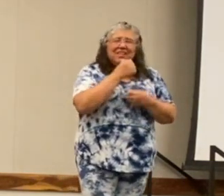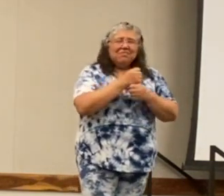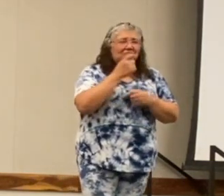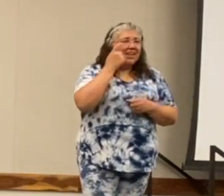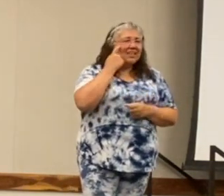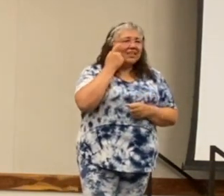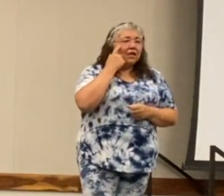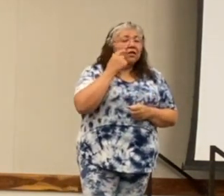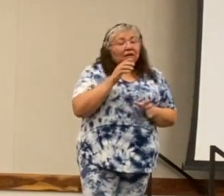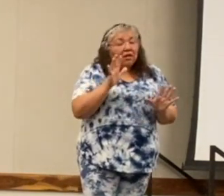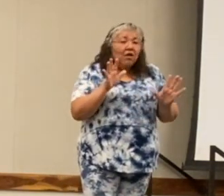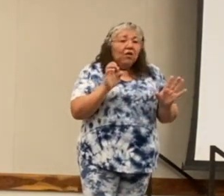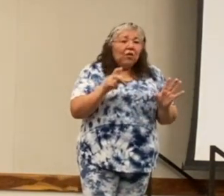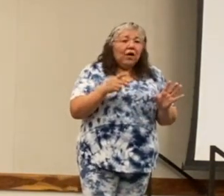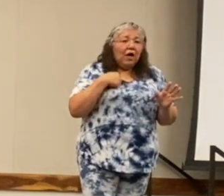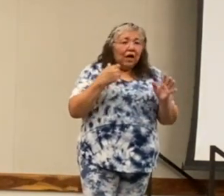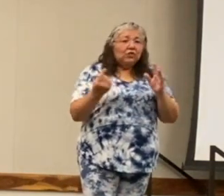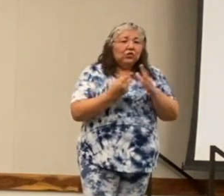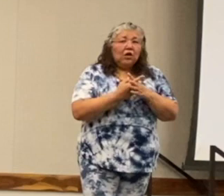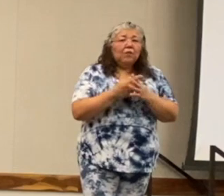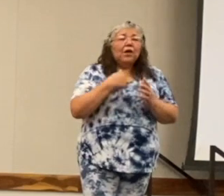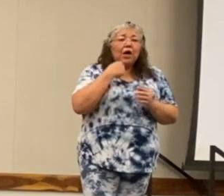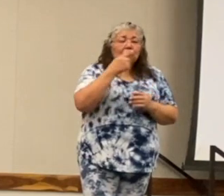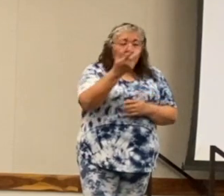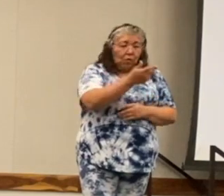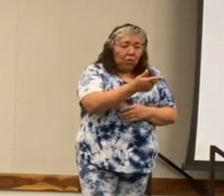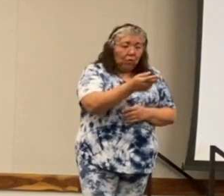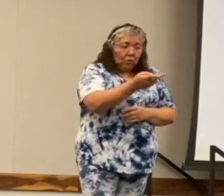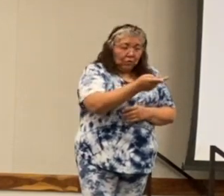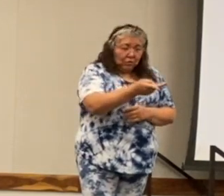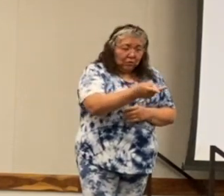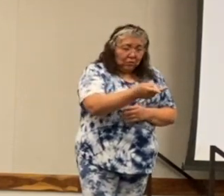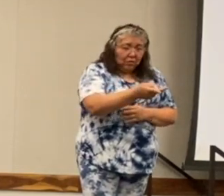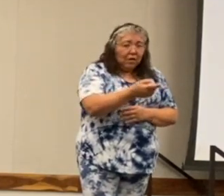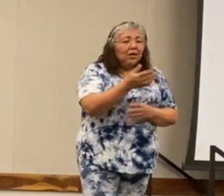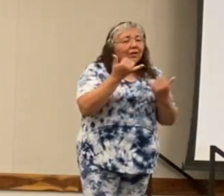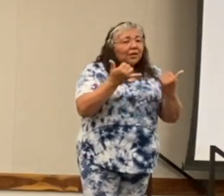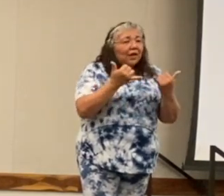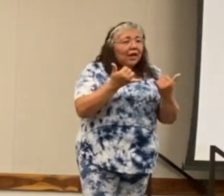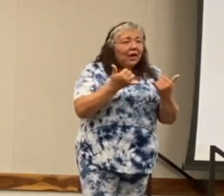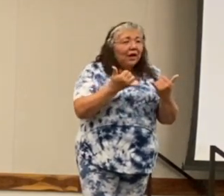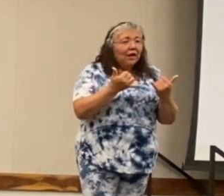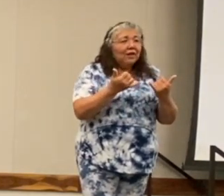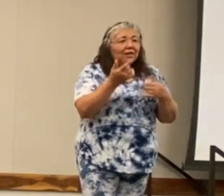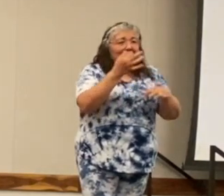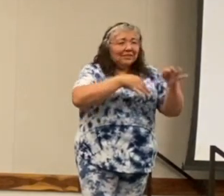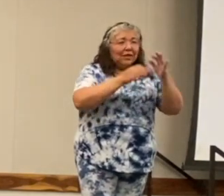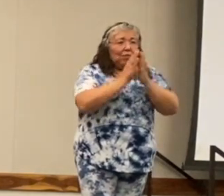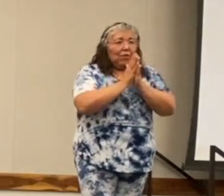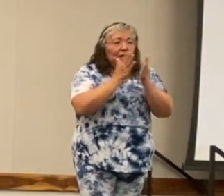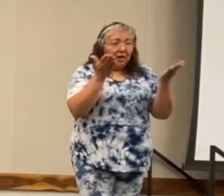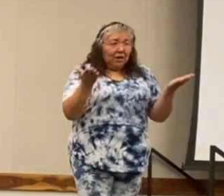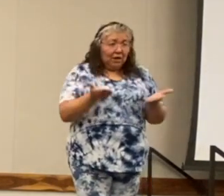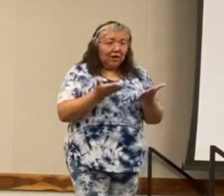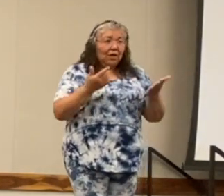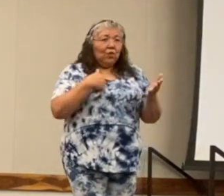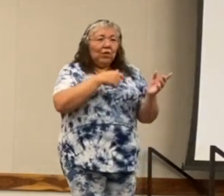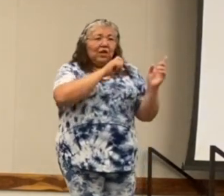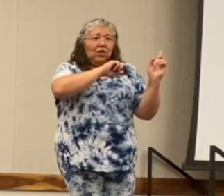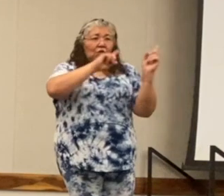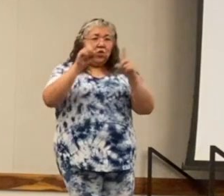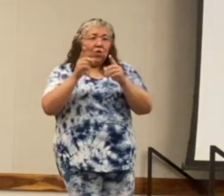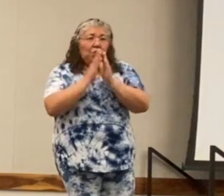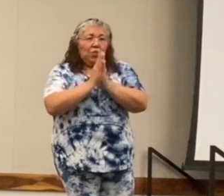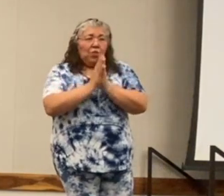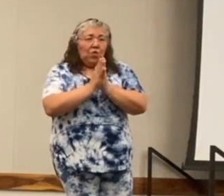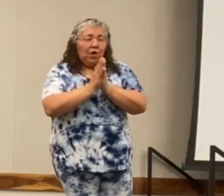But I said, okay. I showed up and I told the guys, I said, hey, today instead of praying here, we need to go pray